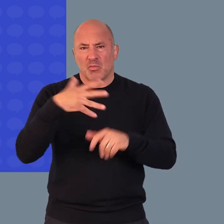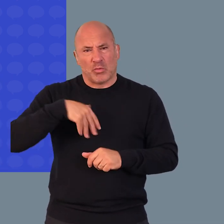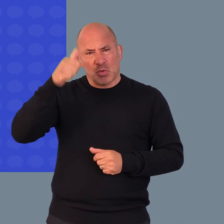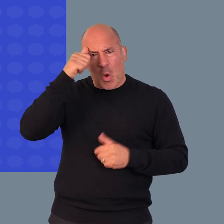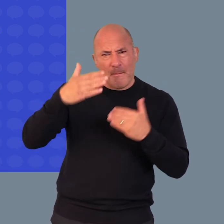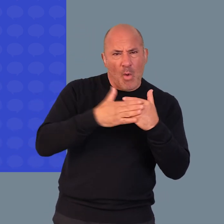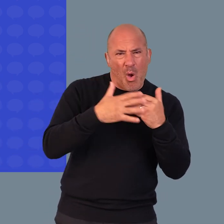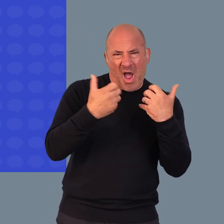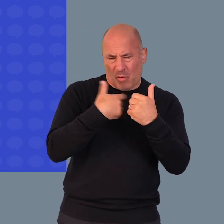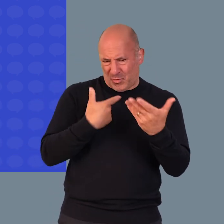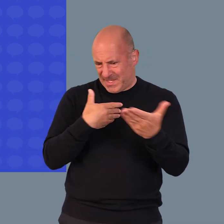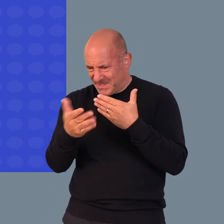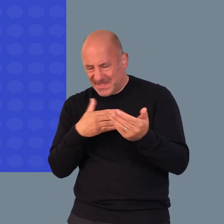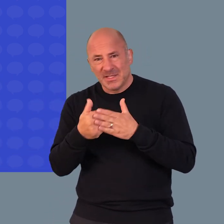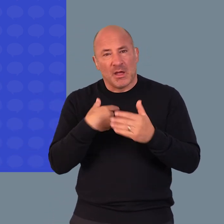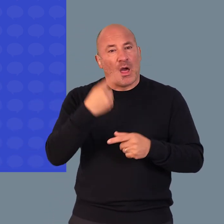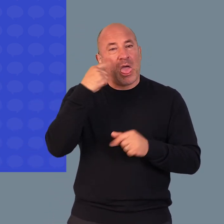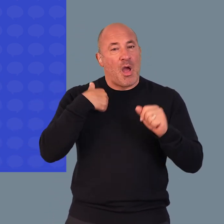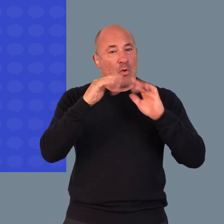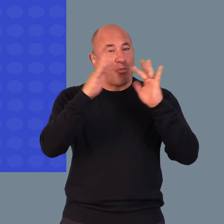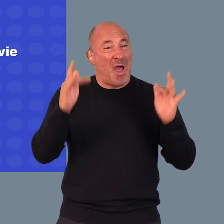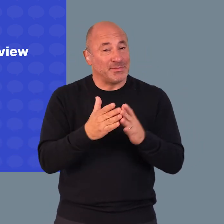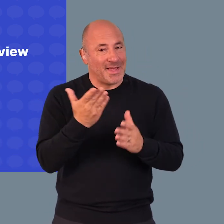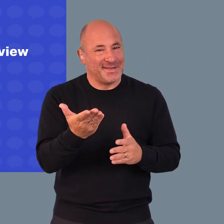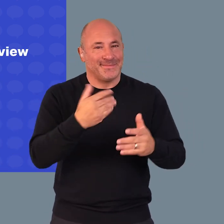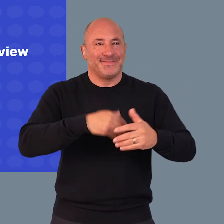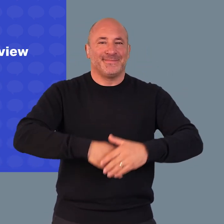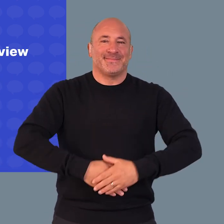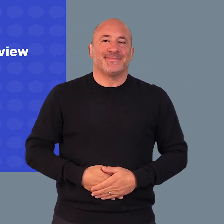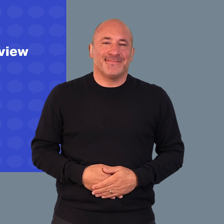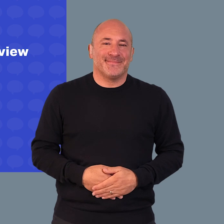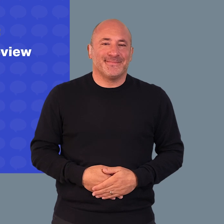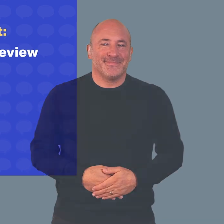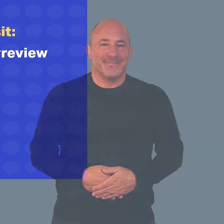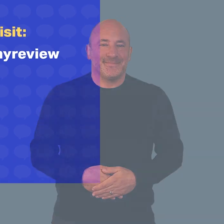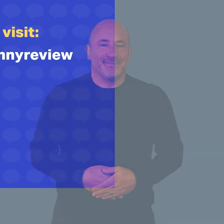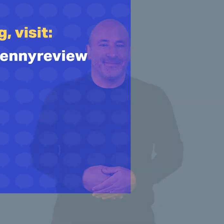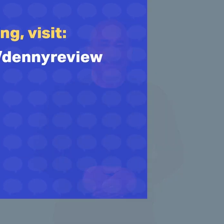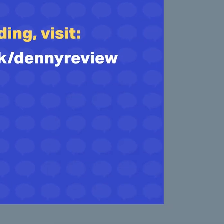To find out more about how we're responding, visit our website